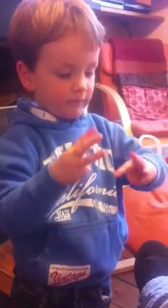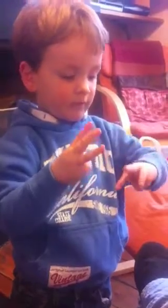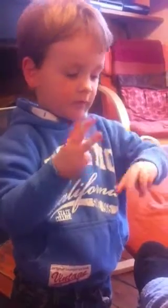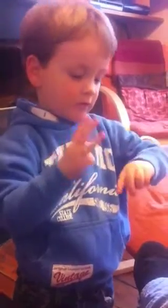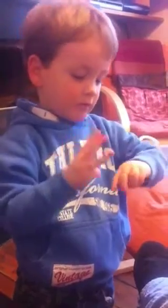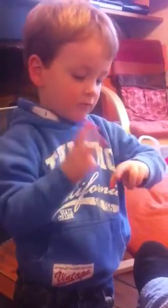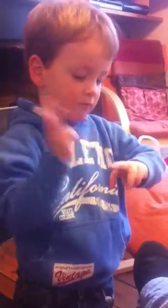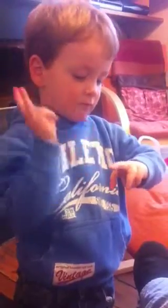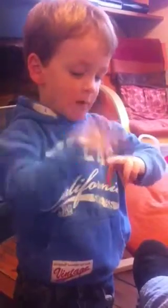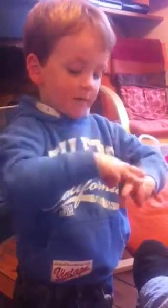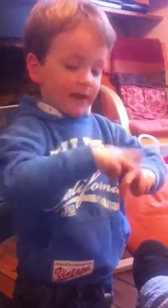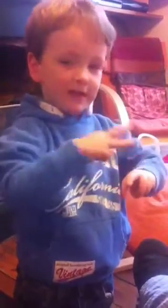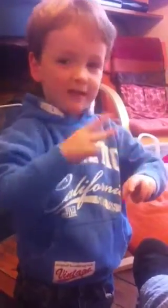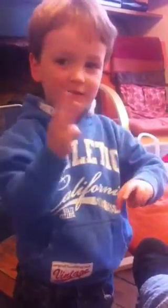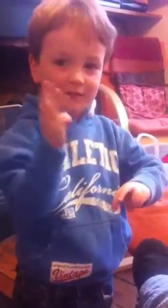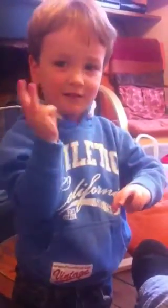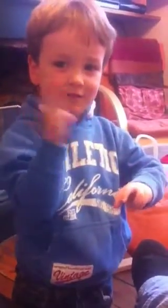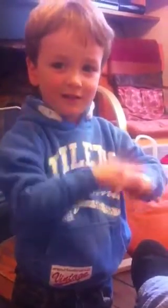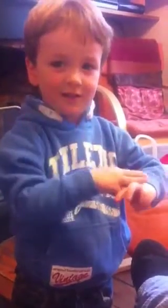Mummy. What's daddy?